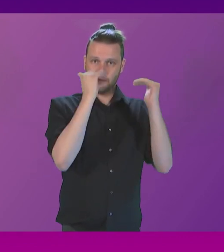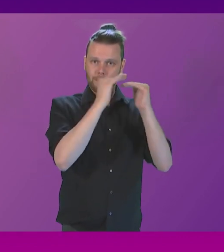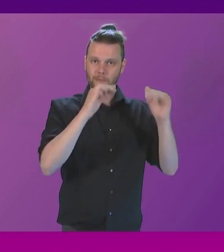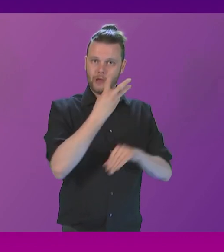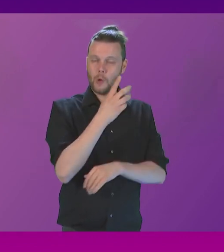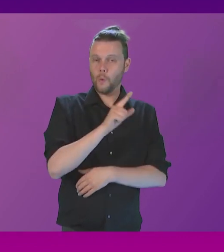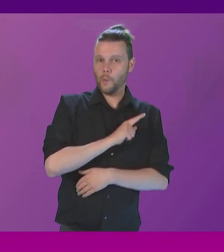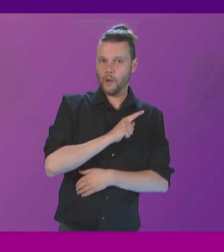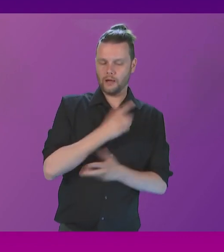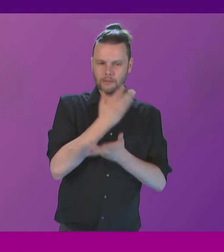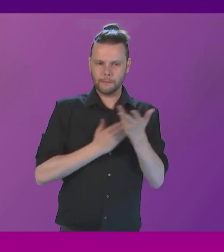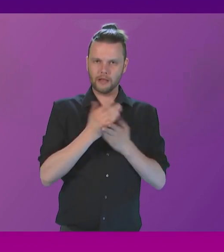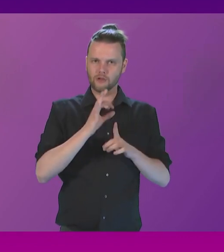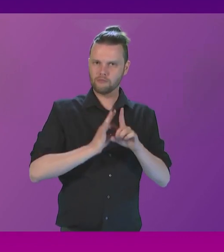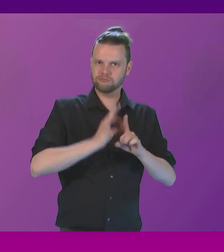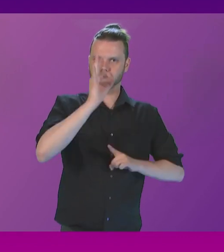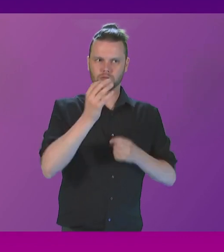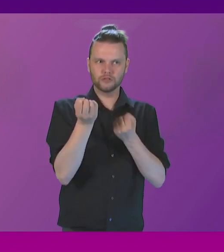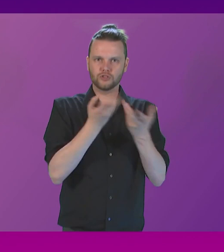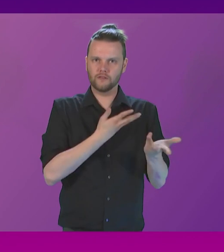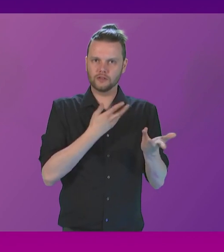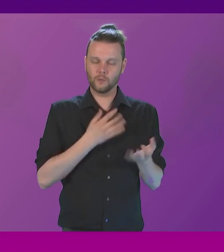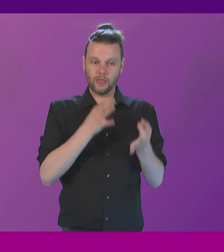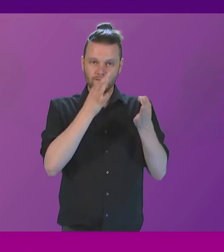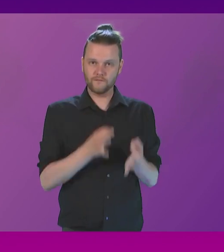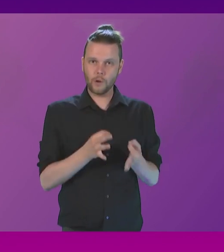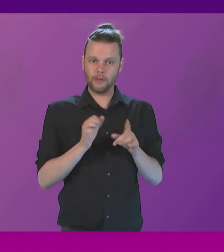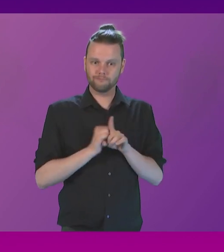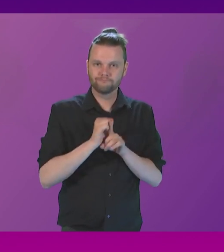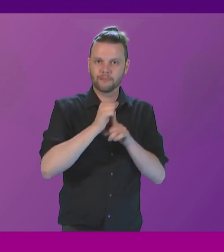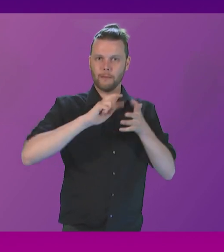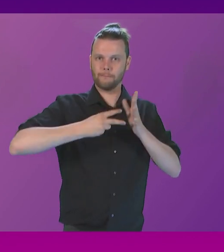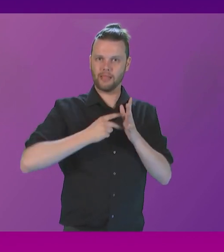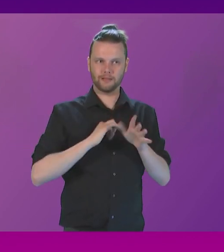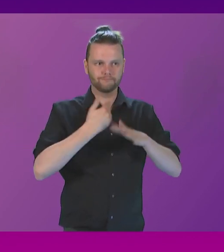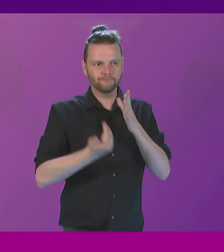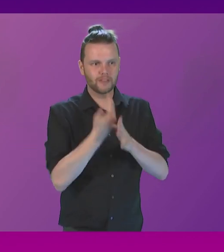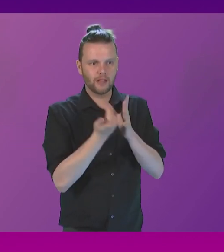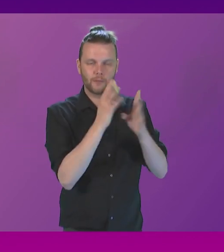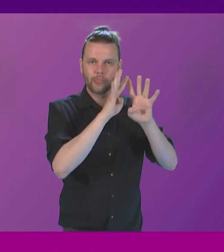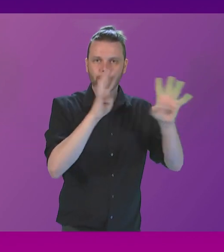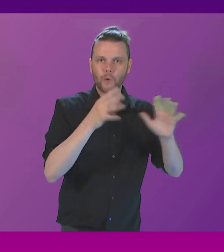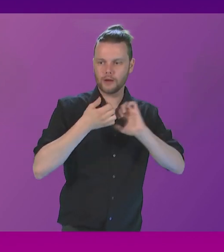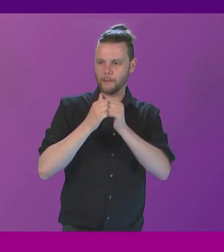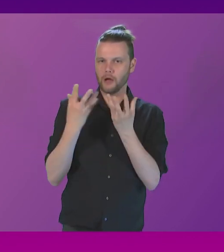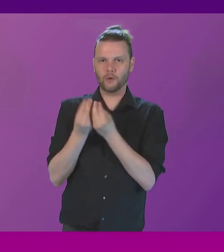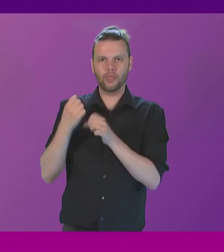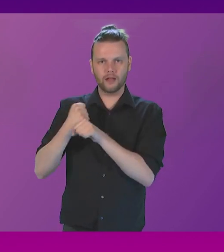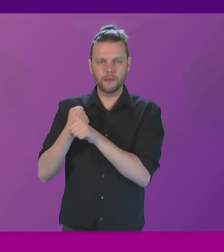necessary improvements were made to the service with a formal recovery plan being developed by the board in partnership with government.